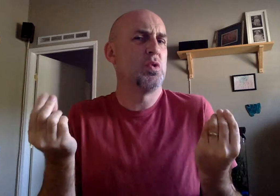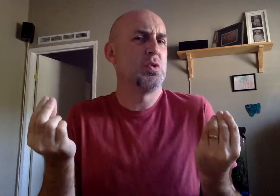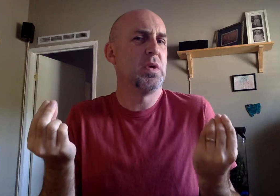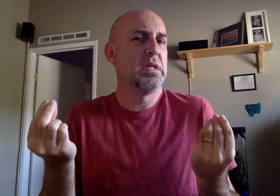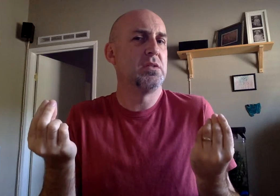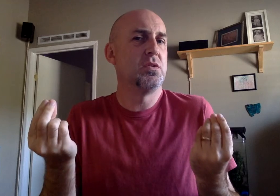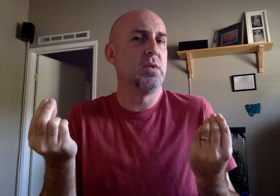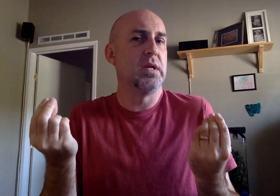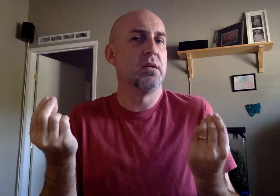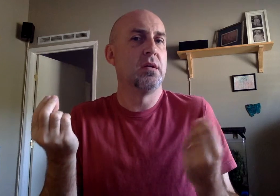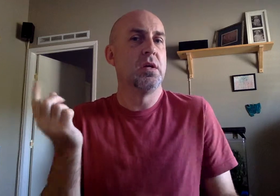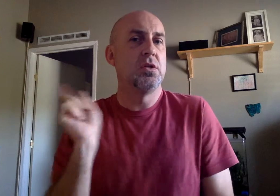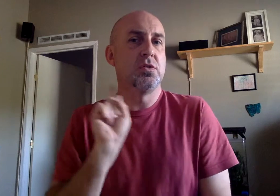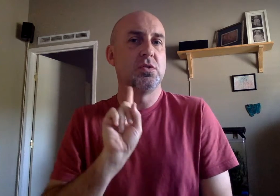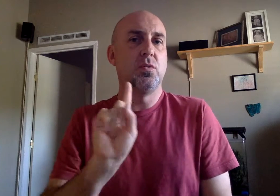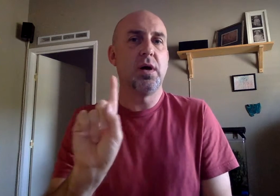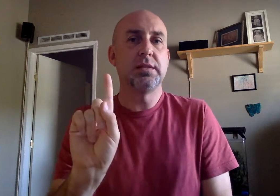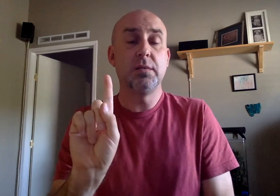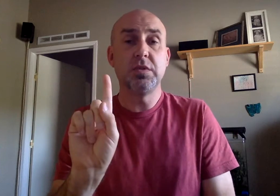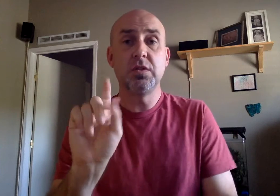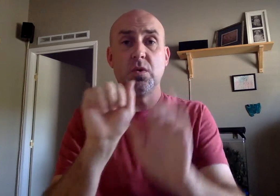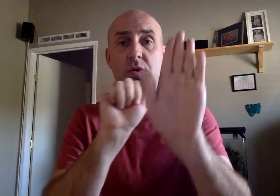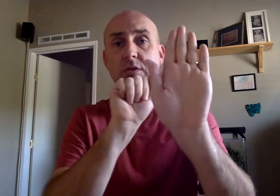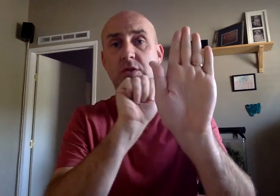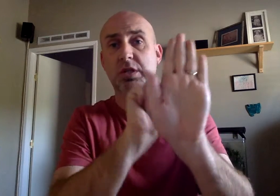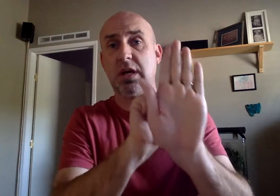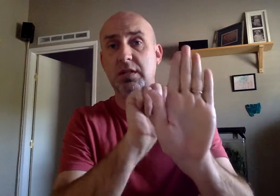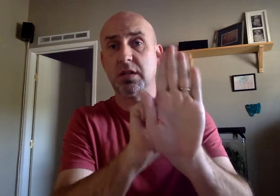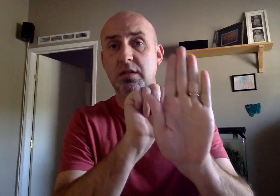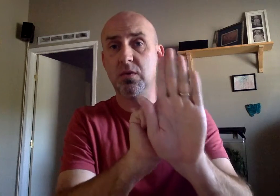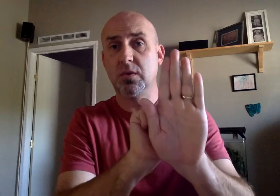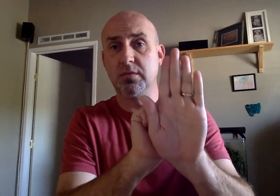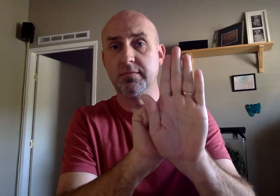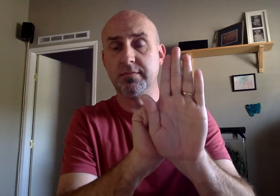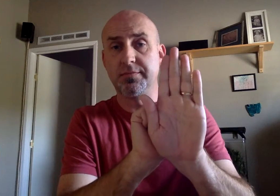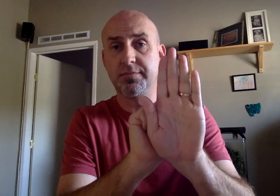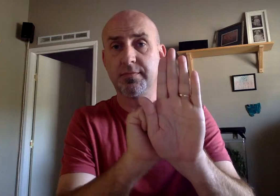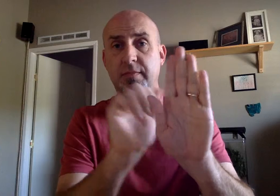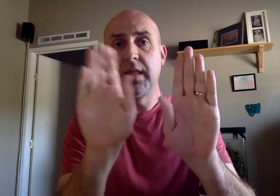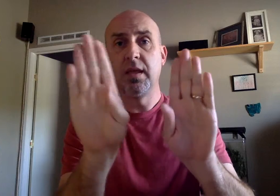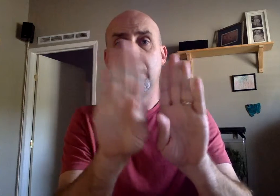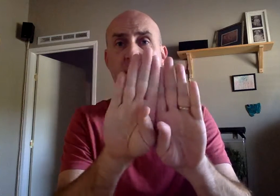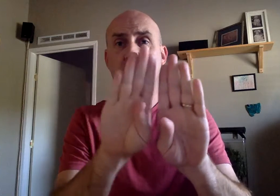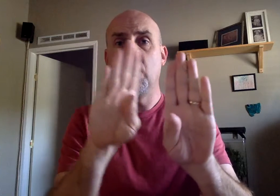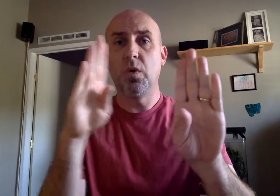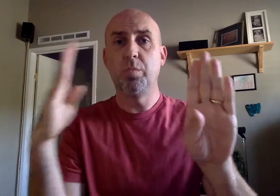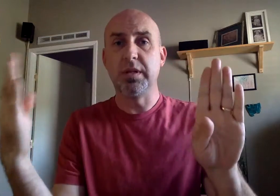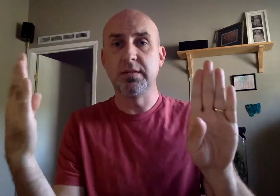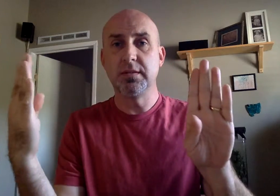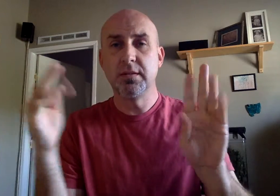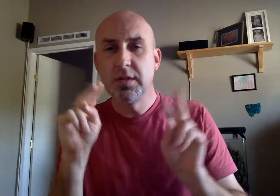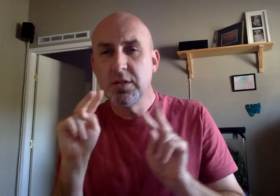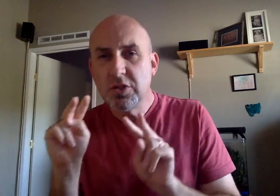curious what he's doing. So she walks up to the door. She knocks on the door. The door opens. She